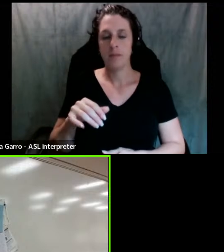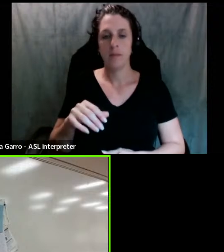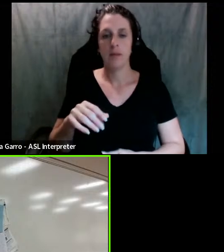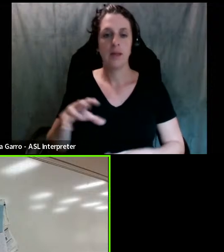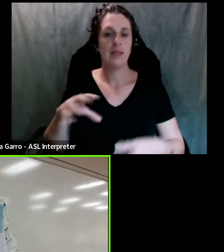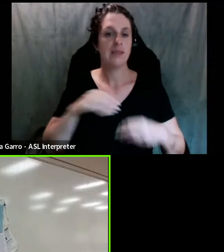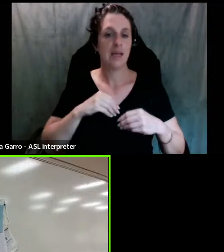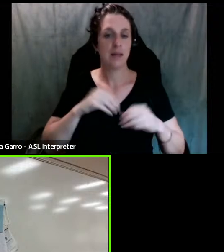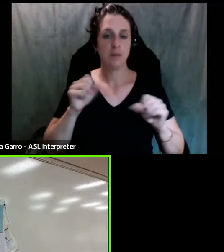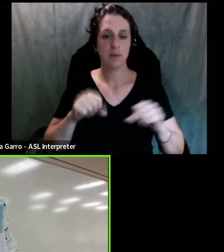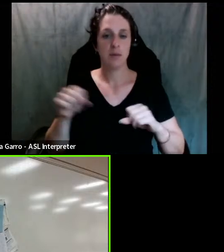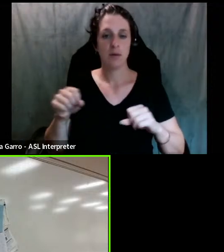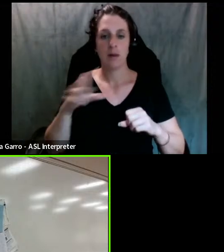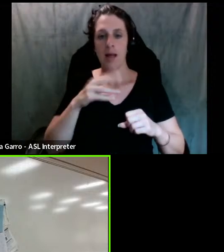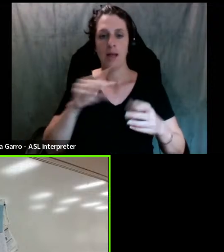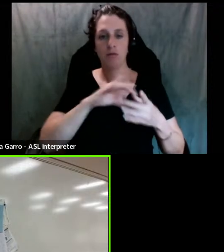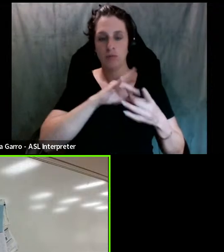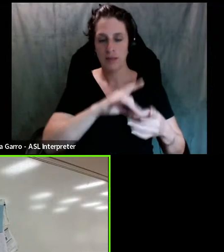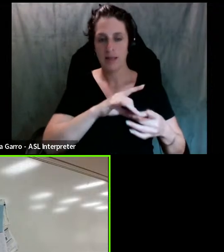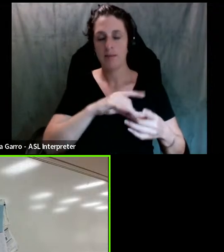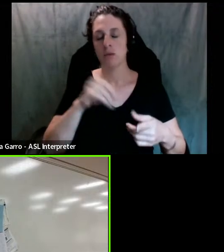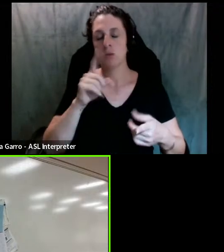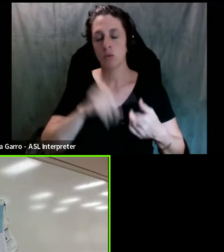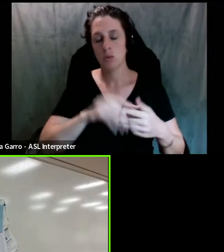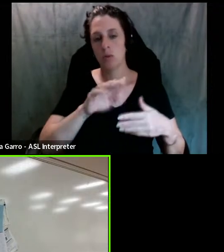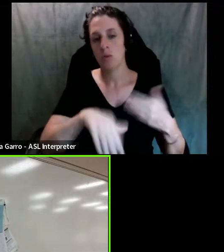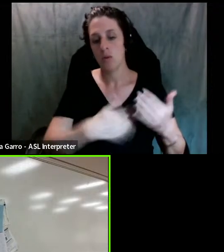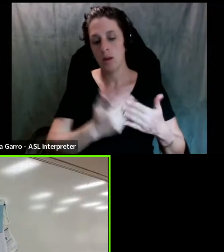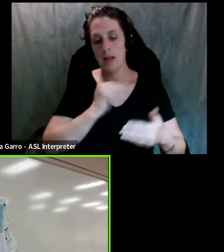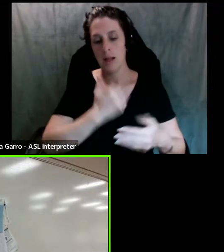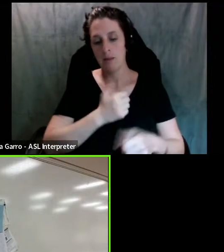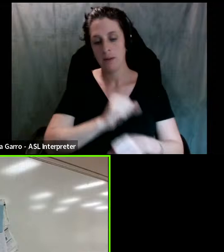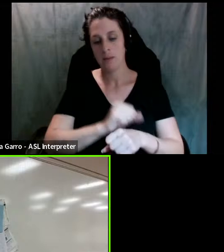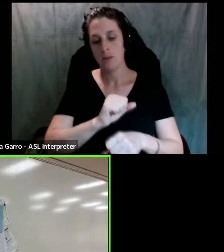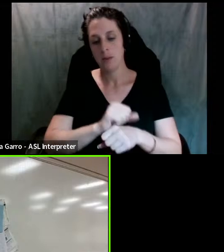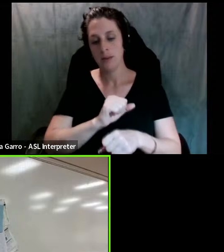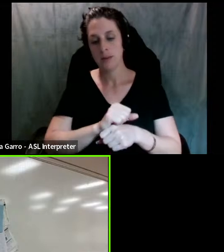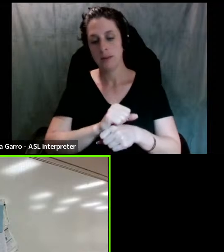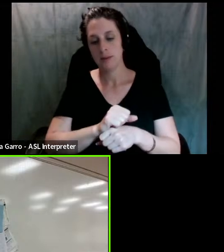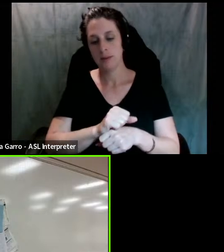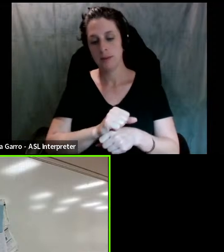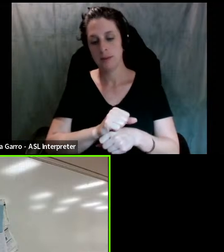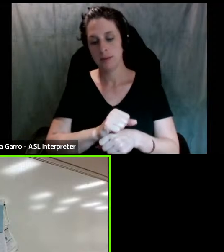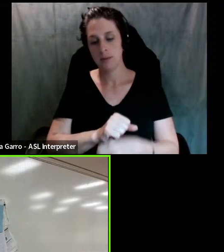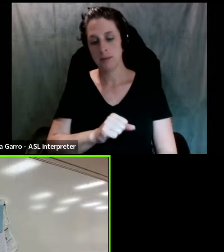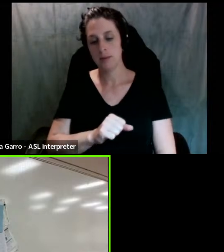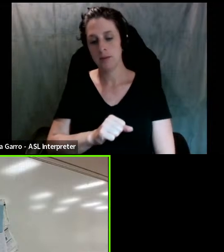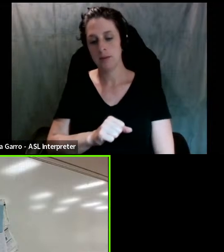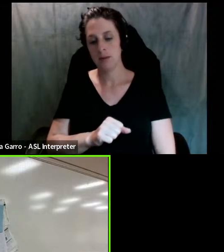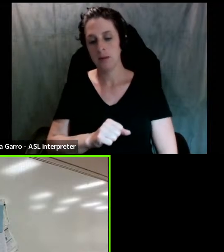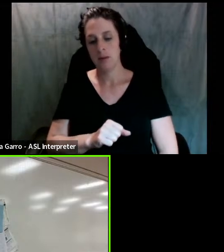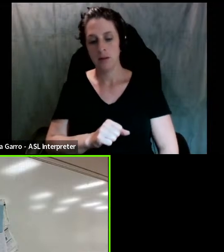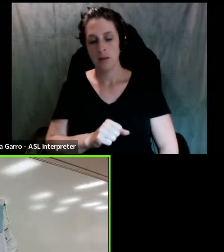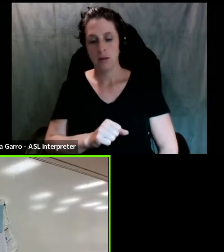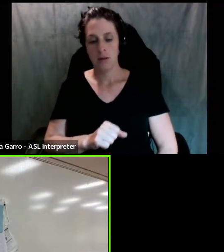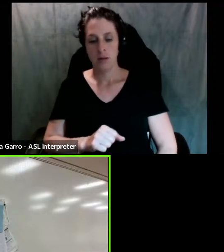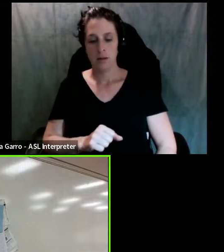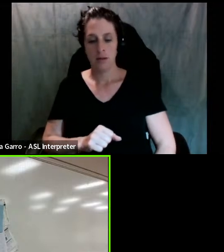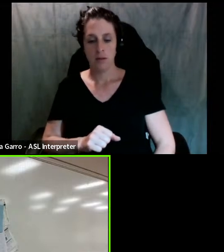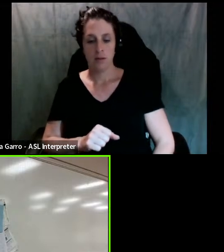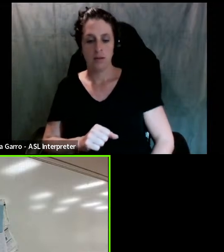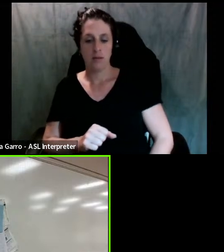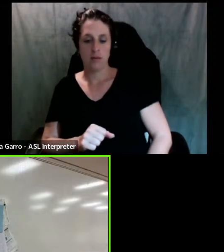acceptable and relevant to all of our employees. There's a new state